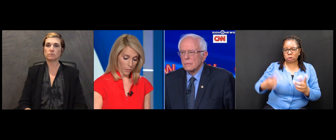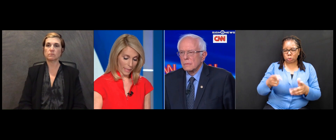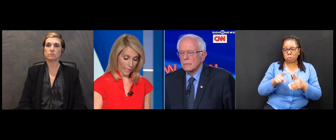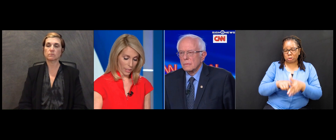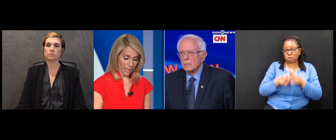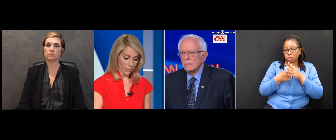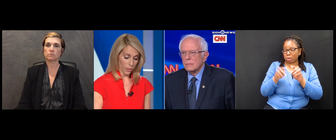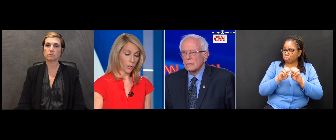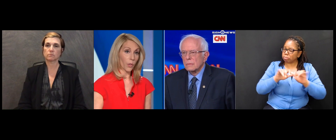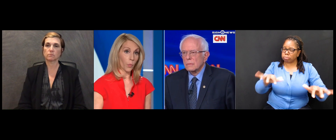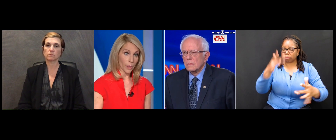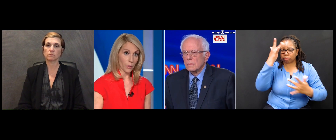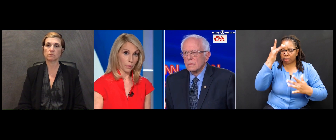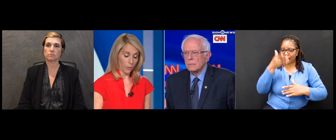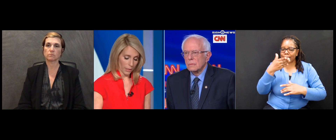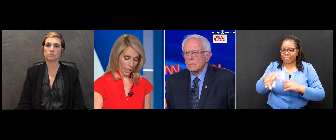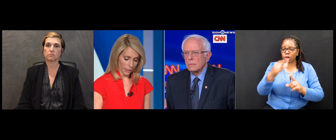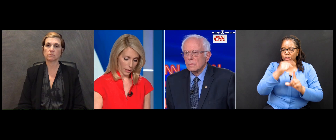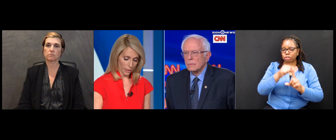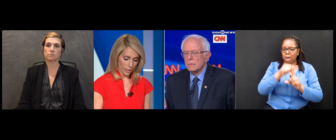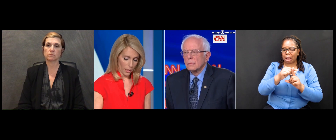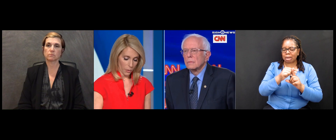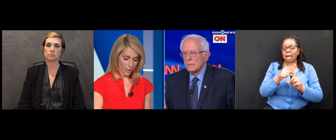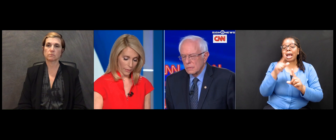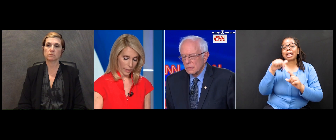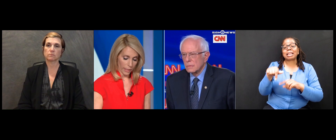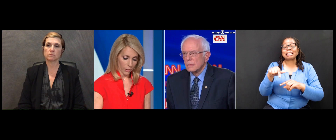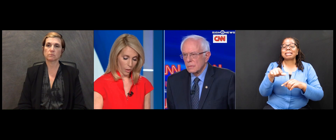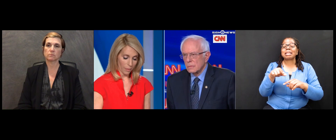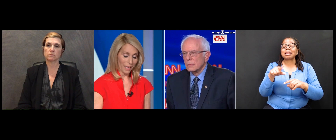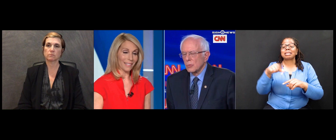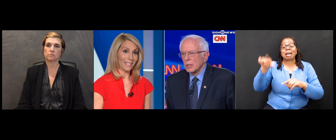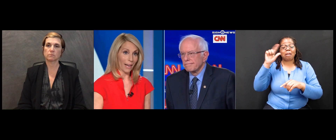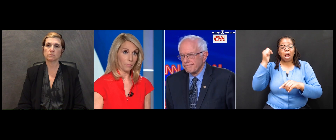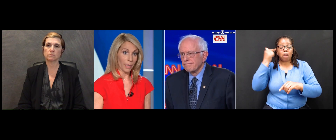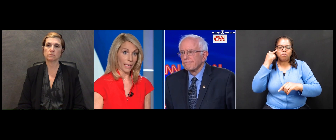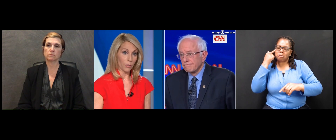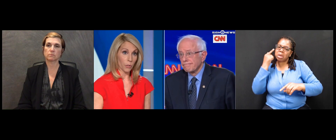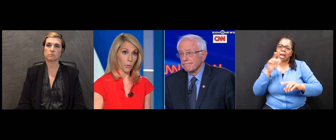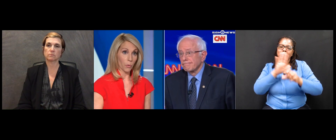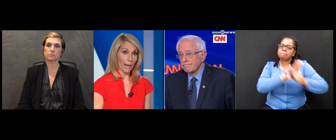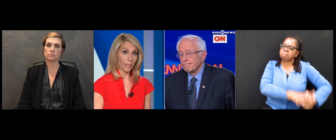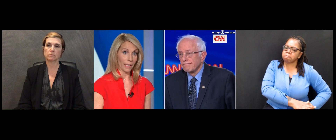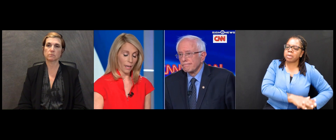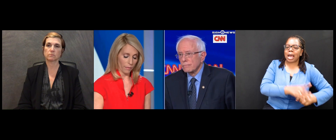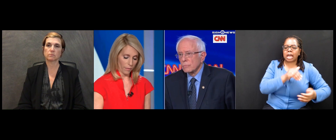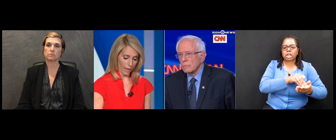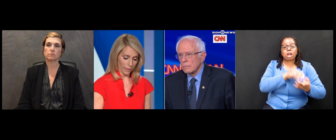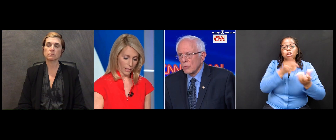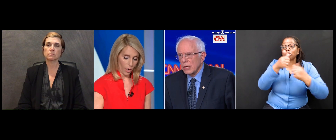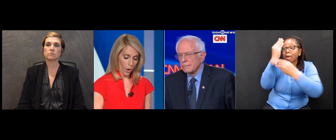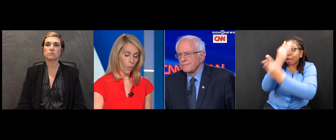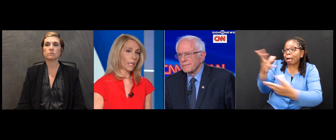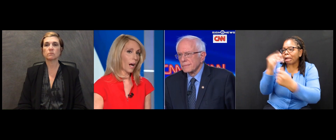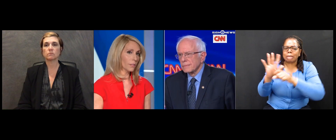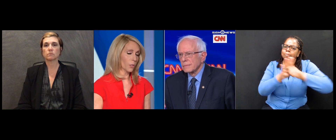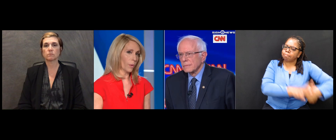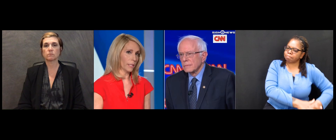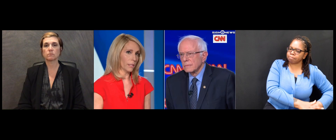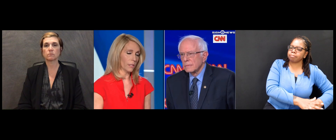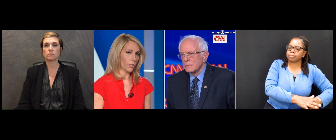the government there censored the whistleblower doctor who sounded the alarm and downplayed the true gravity of the virus. Right.